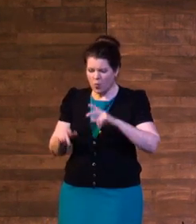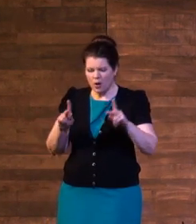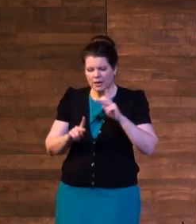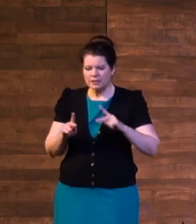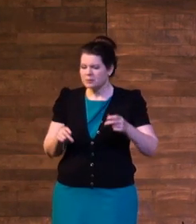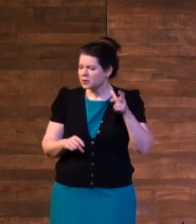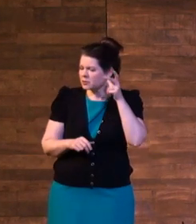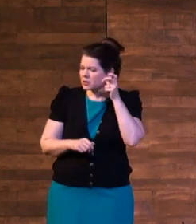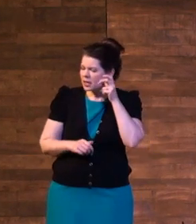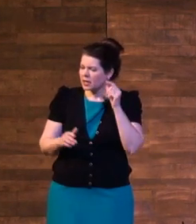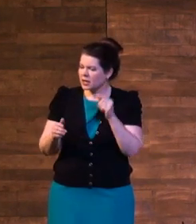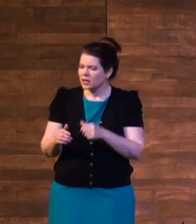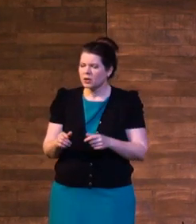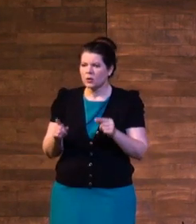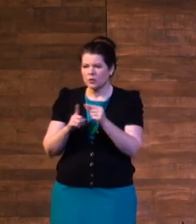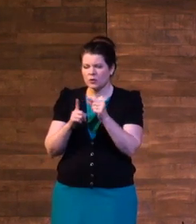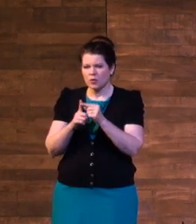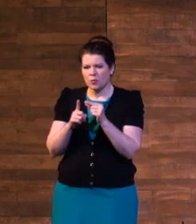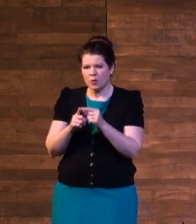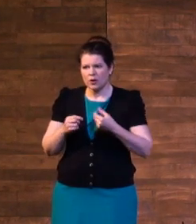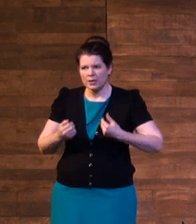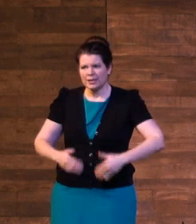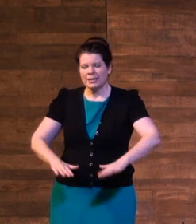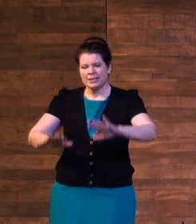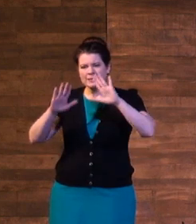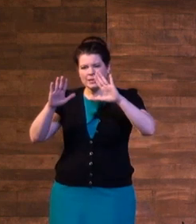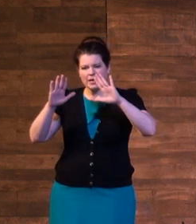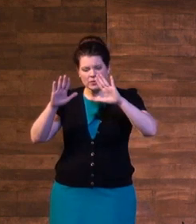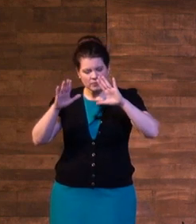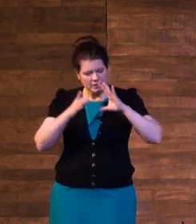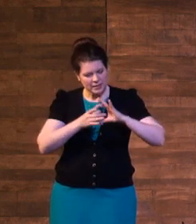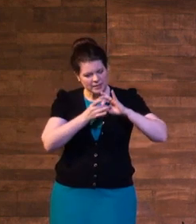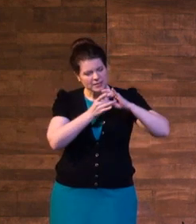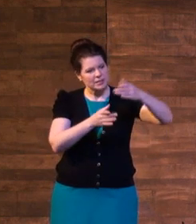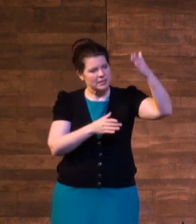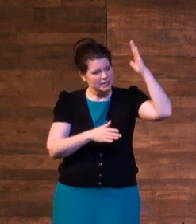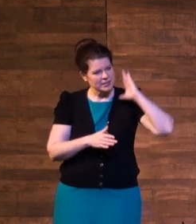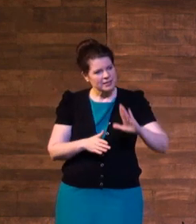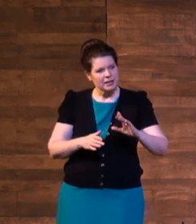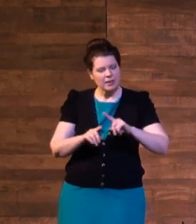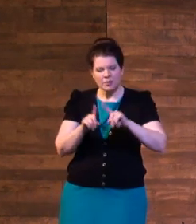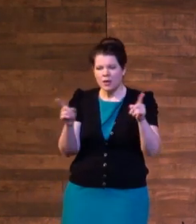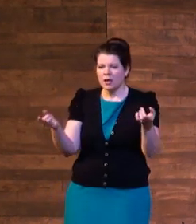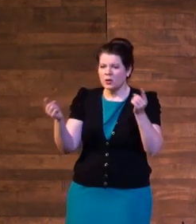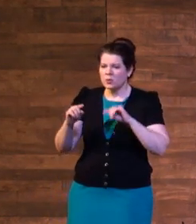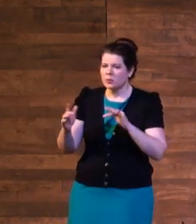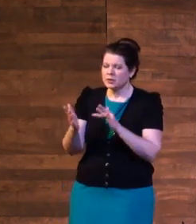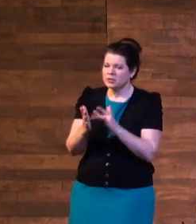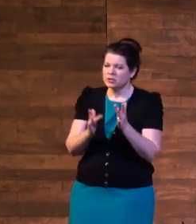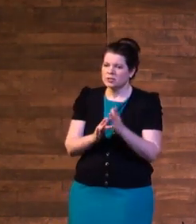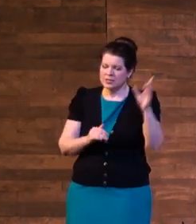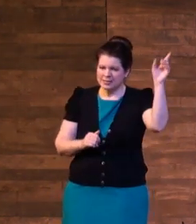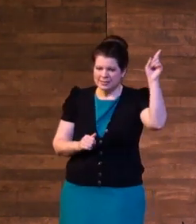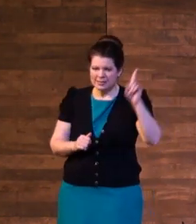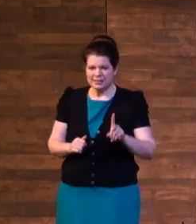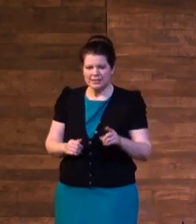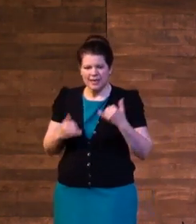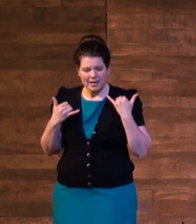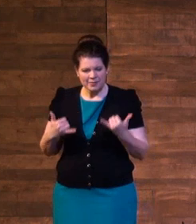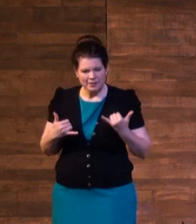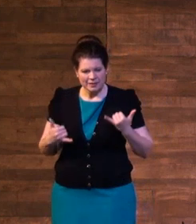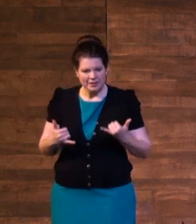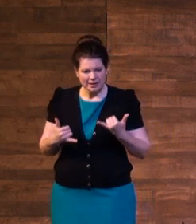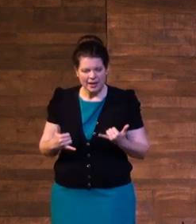offer sacrifices, to connect with God in some meaningful way. But when Jesus came, now he's is accessible to us through his